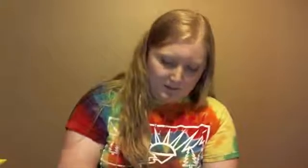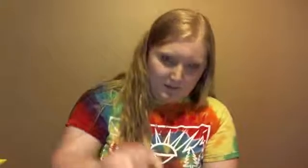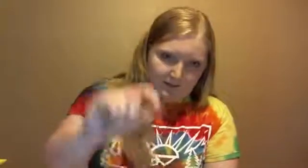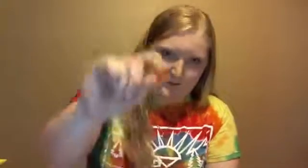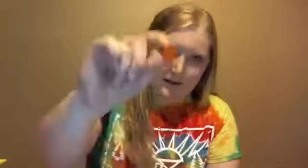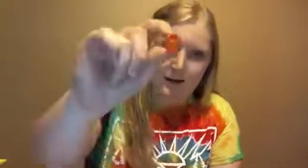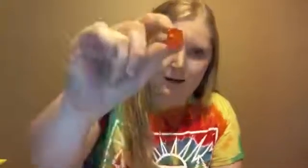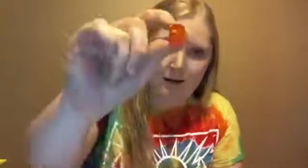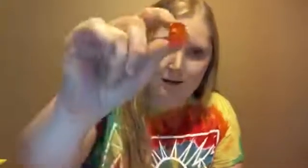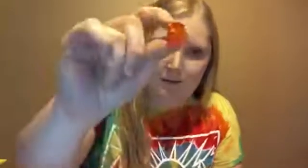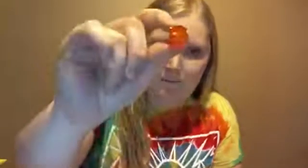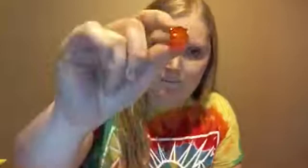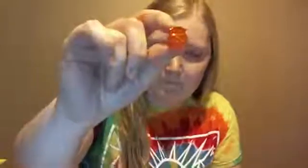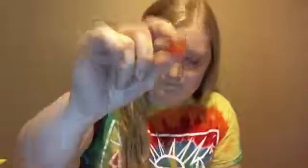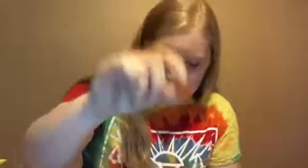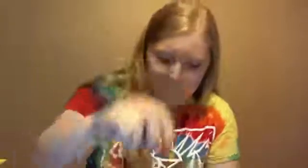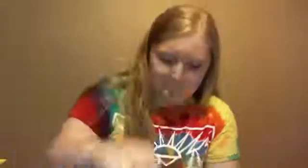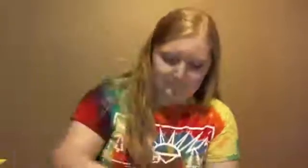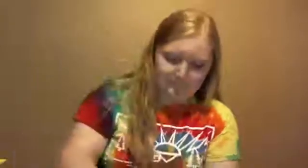little star on it.